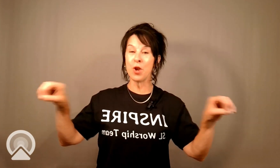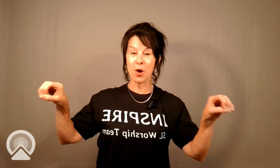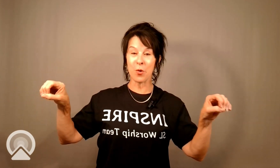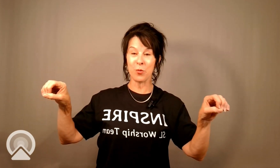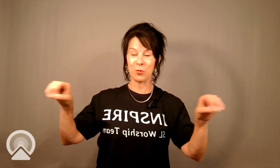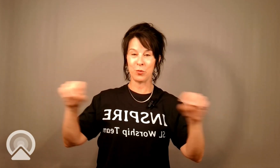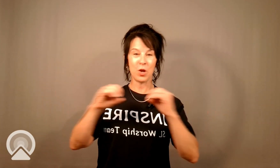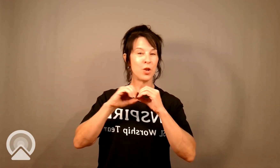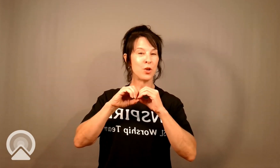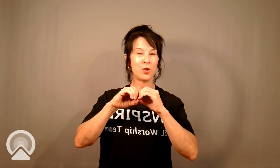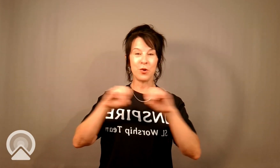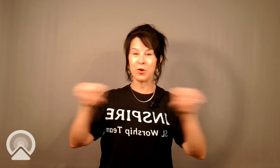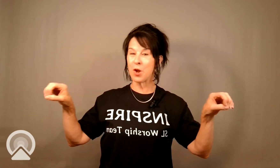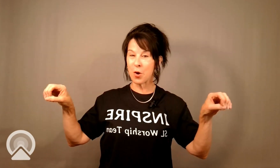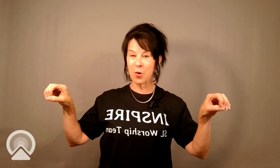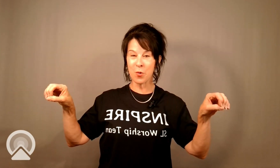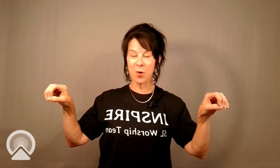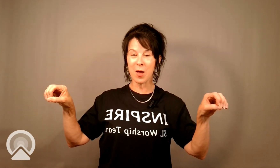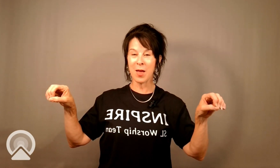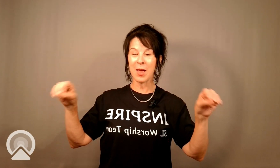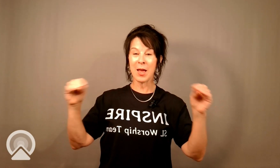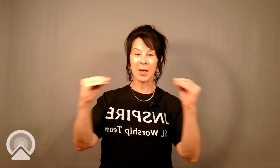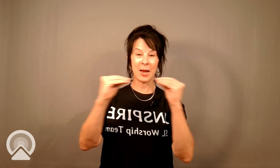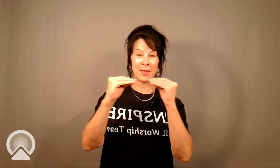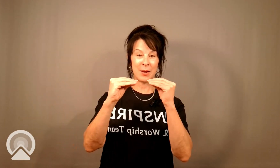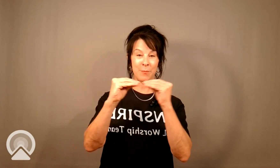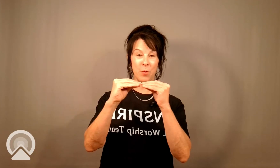No. No, and then more.